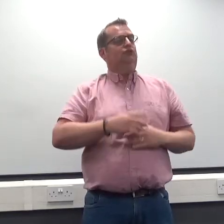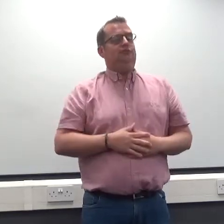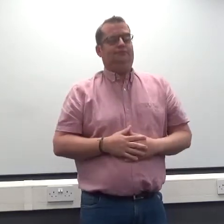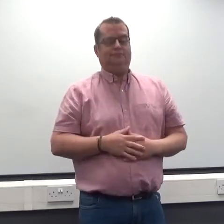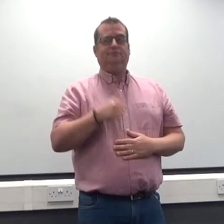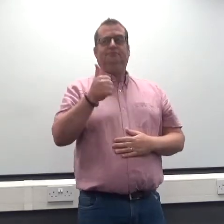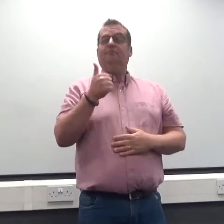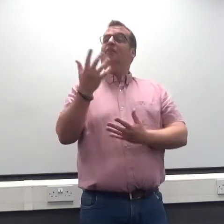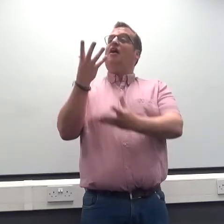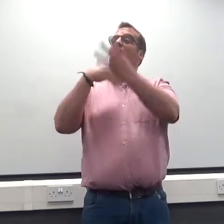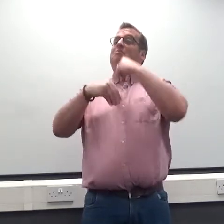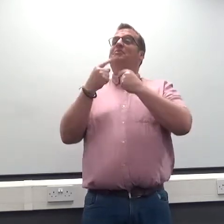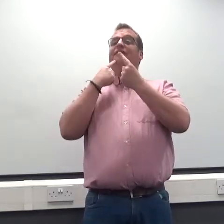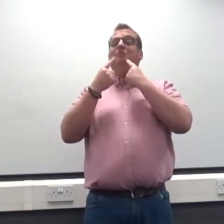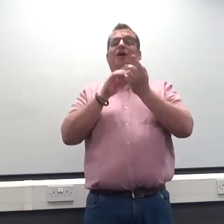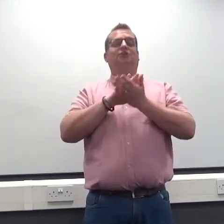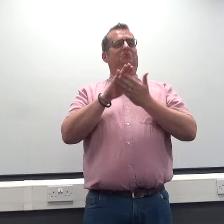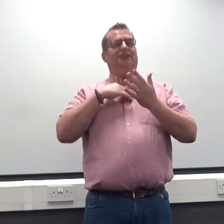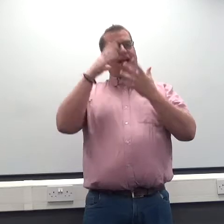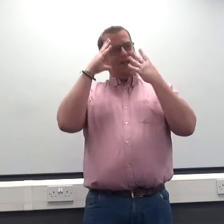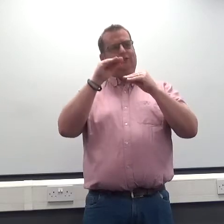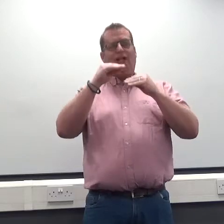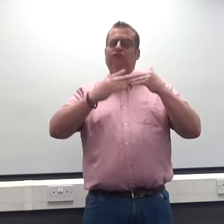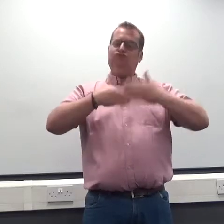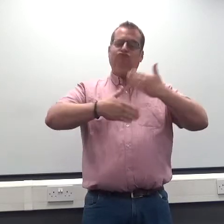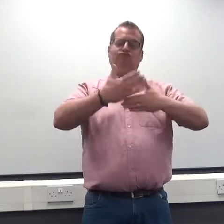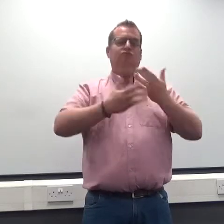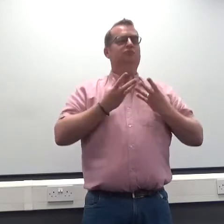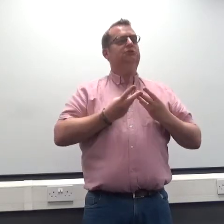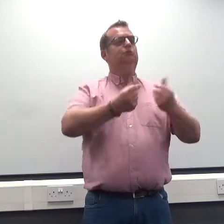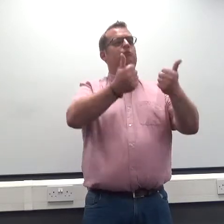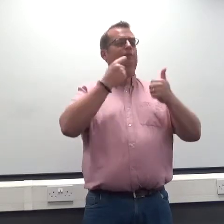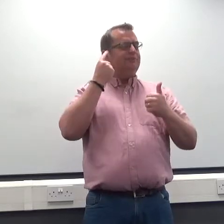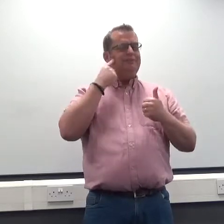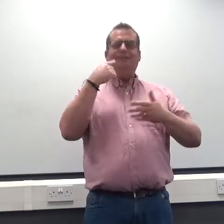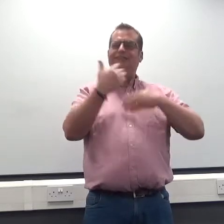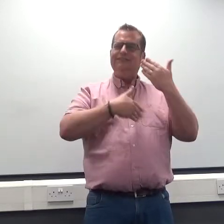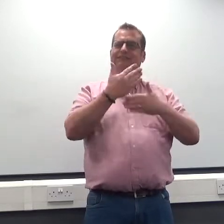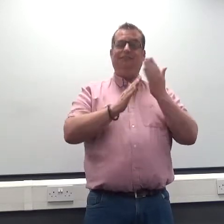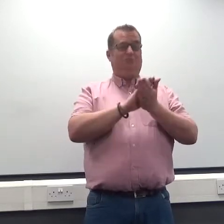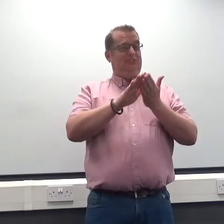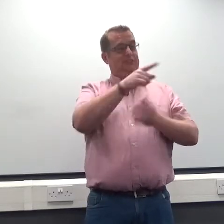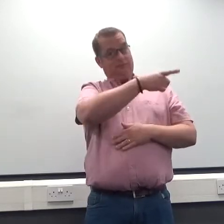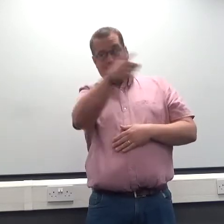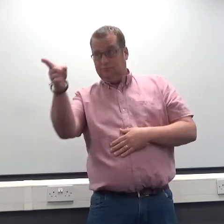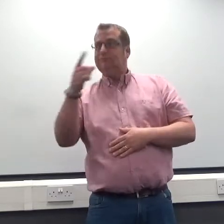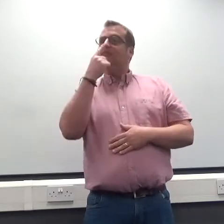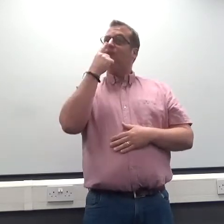the person speaking, and the person interpreting for me was able to match what I was saying. And just found that the communication was a lot